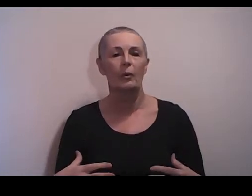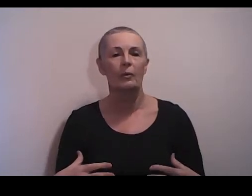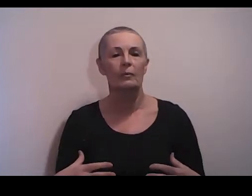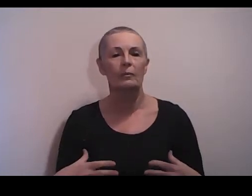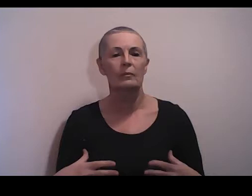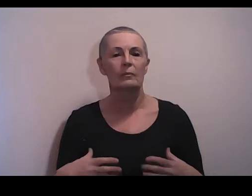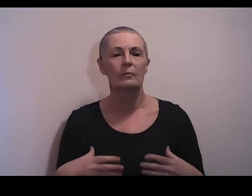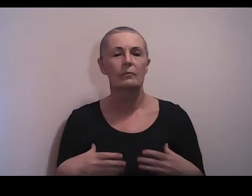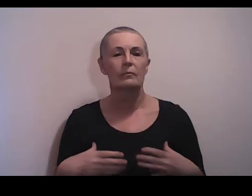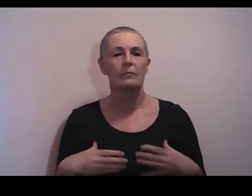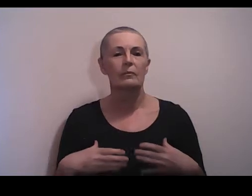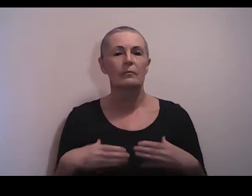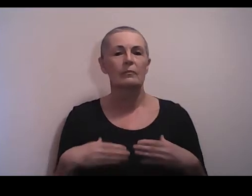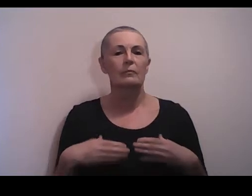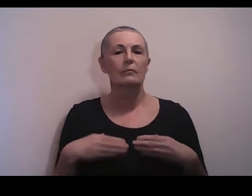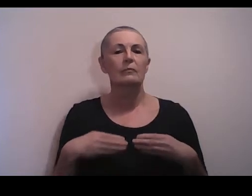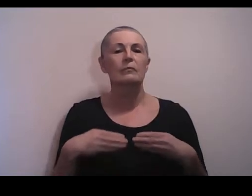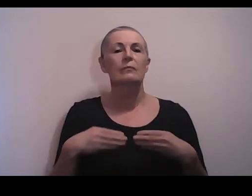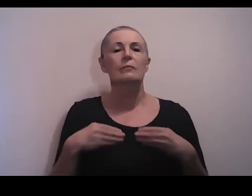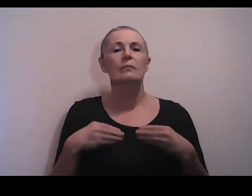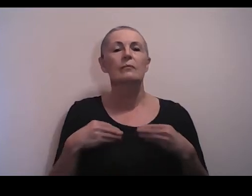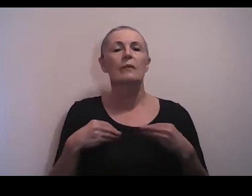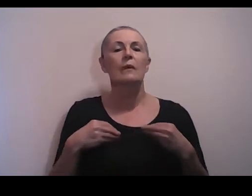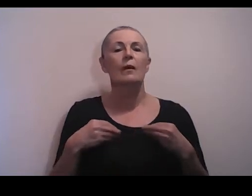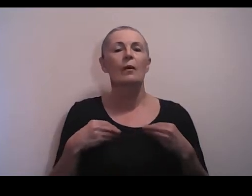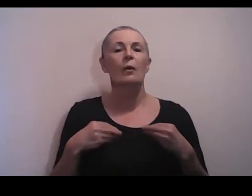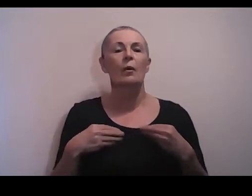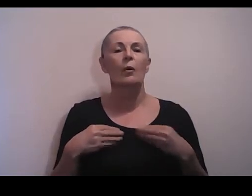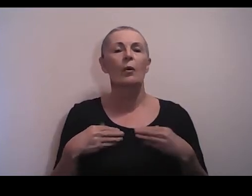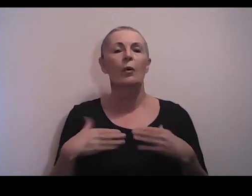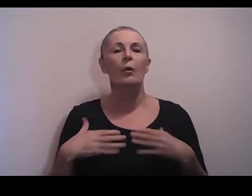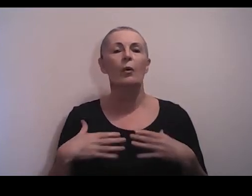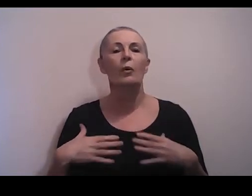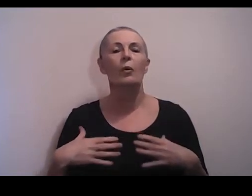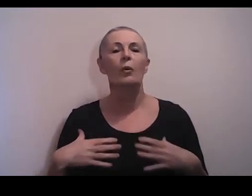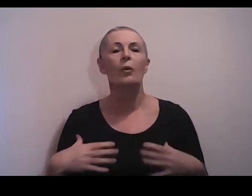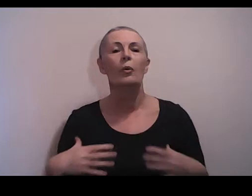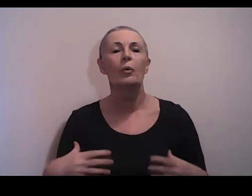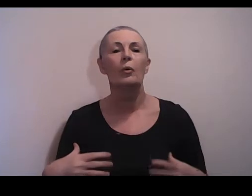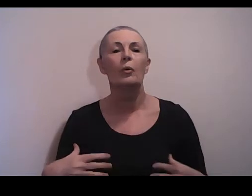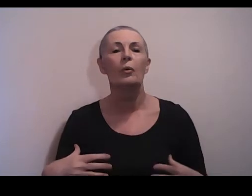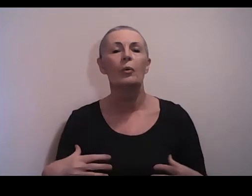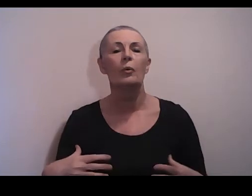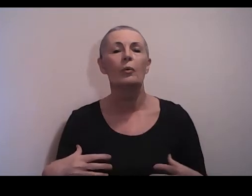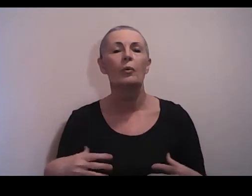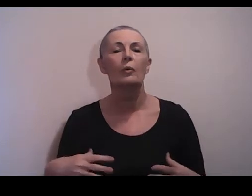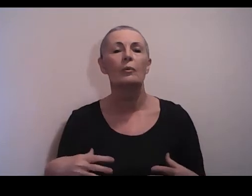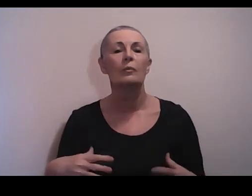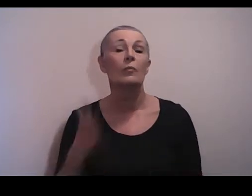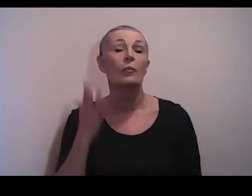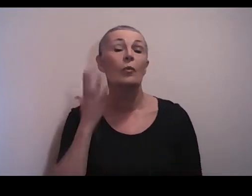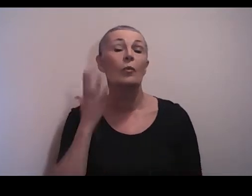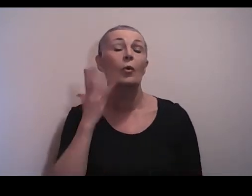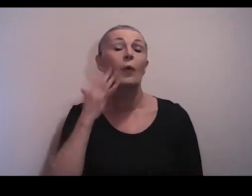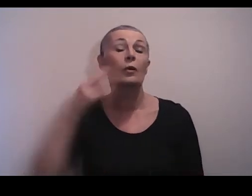So you can see that when I bend my knees, you can look down and see your toes still. So you're